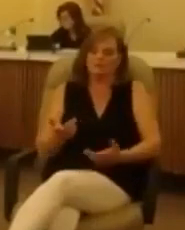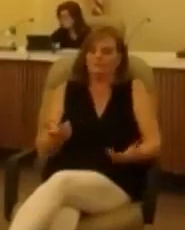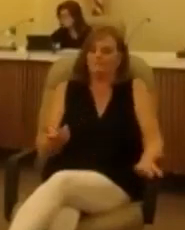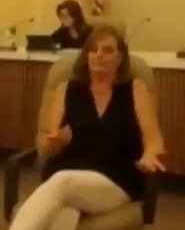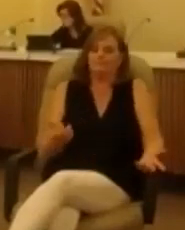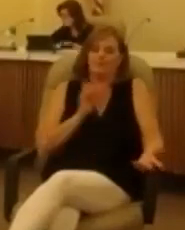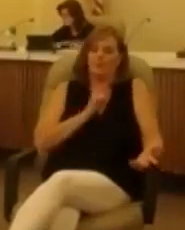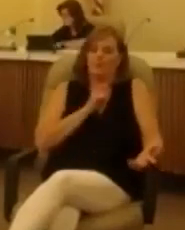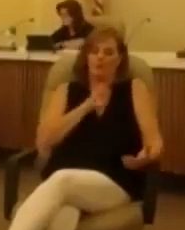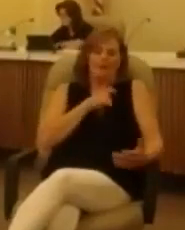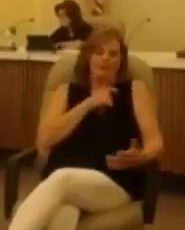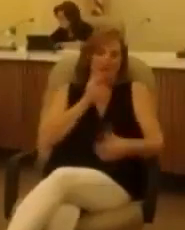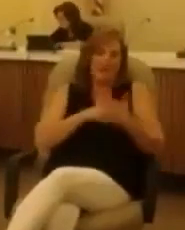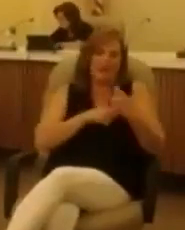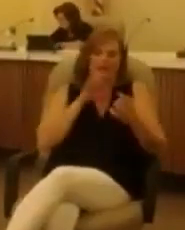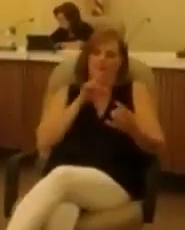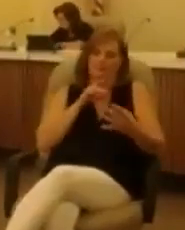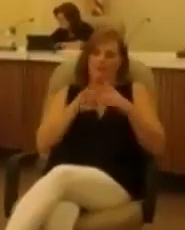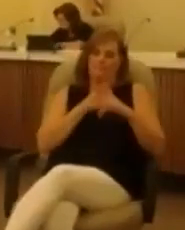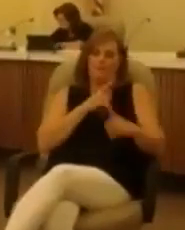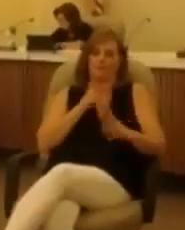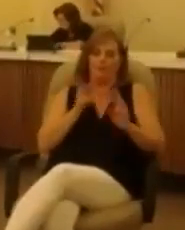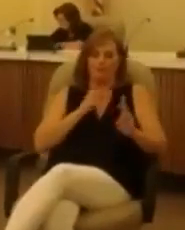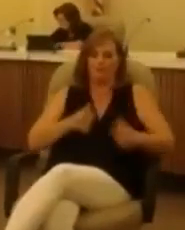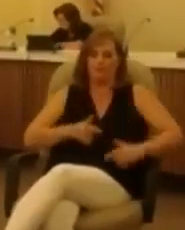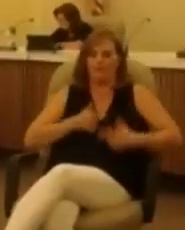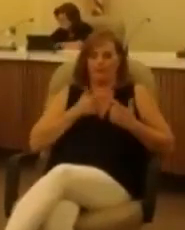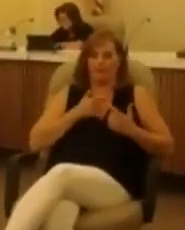no feedback from the residents,